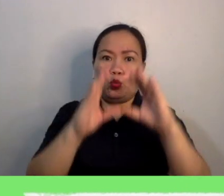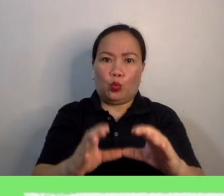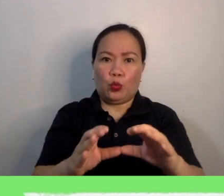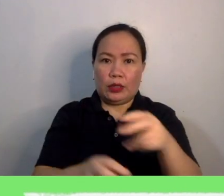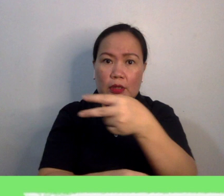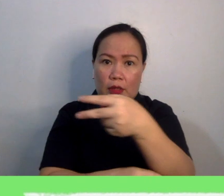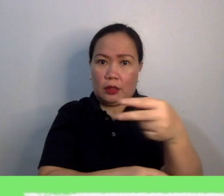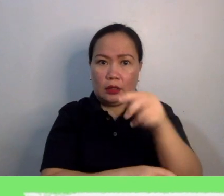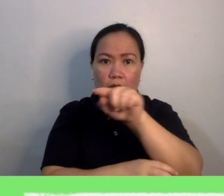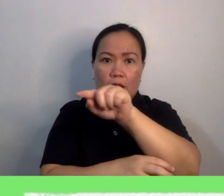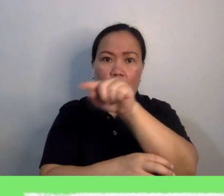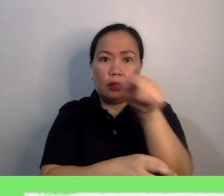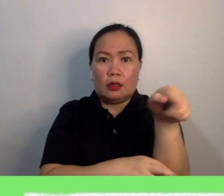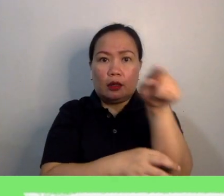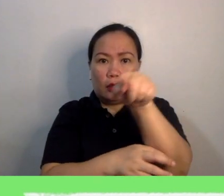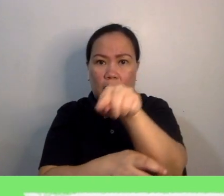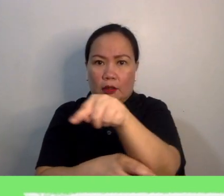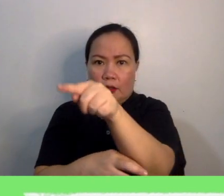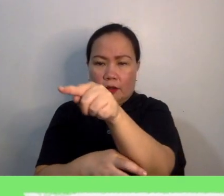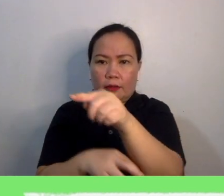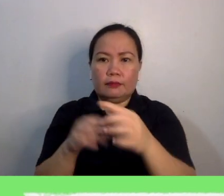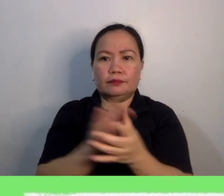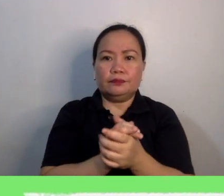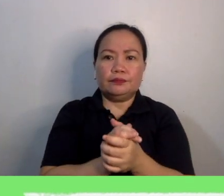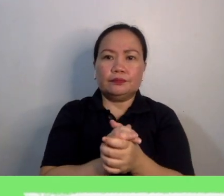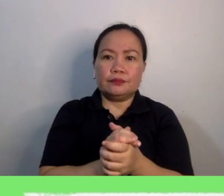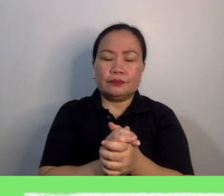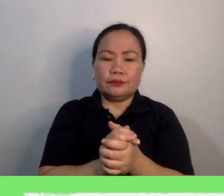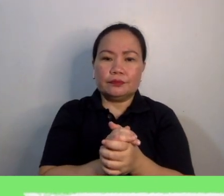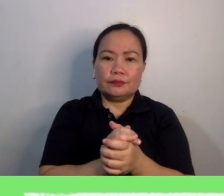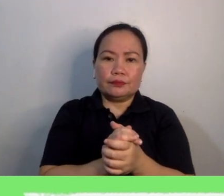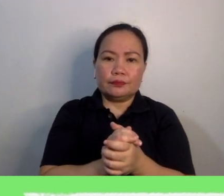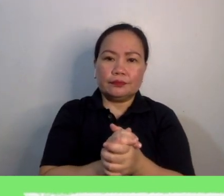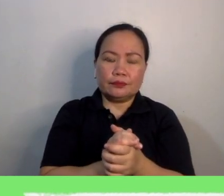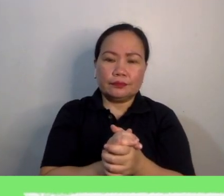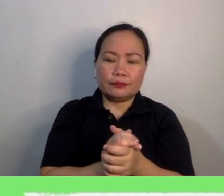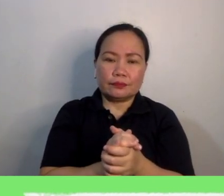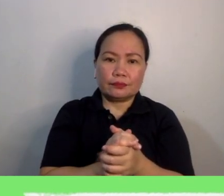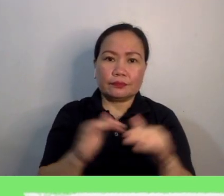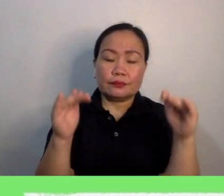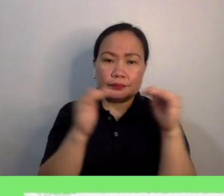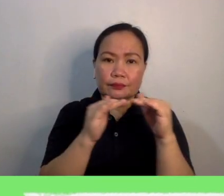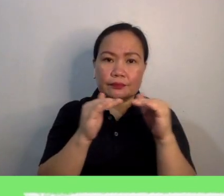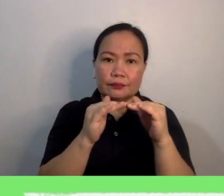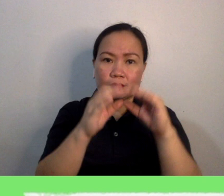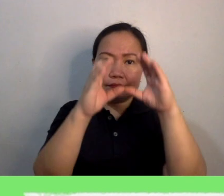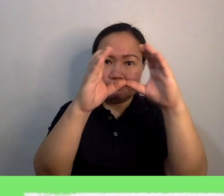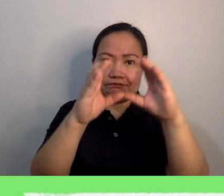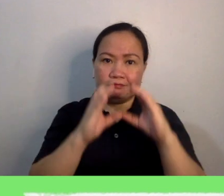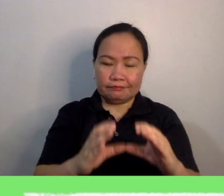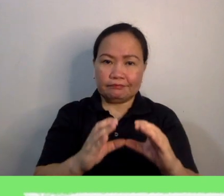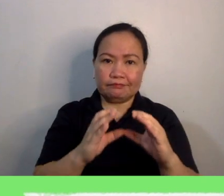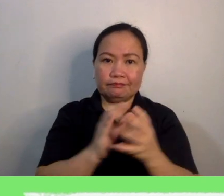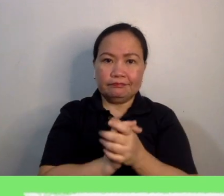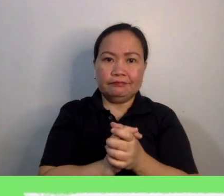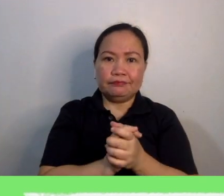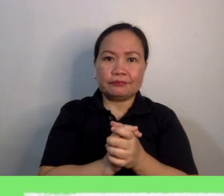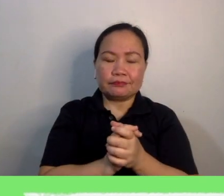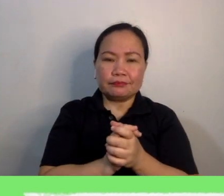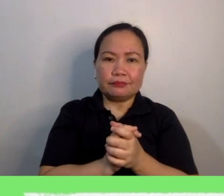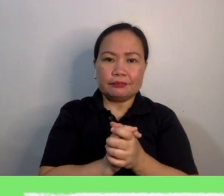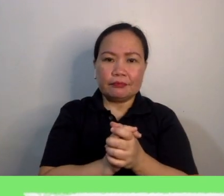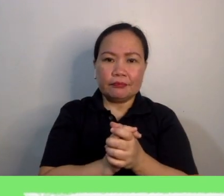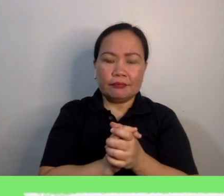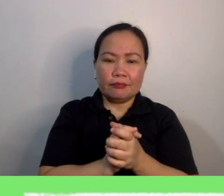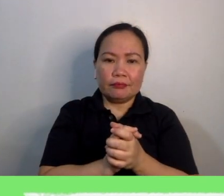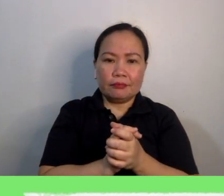Yun po ang basehan nun. Okay? So, dapat equal measures so that we can say that these two angles are